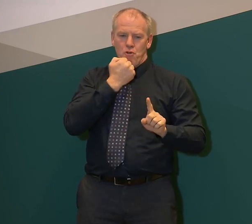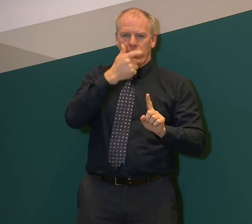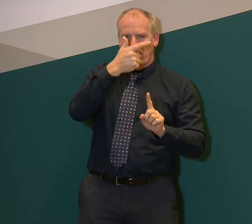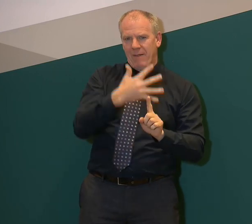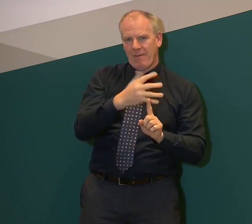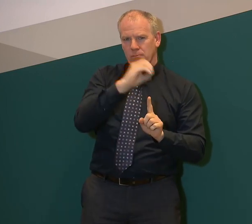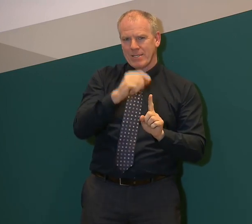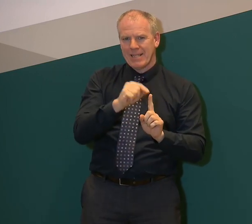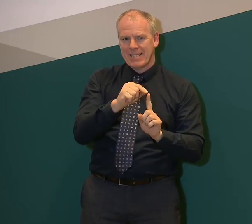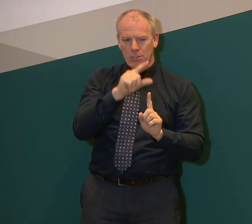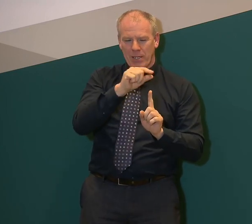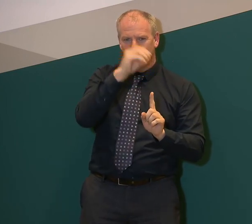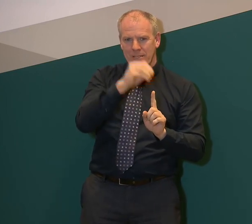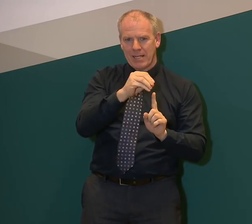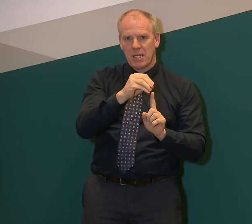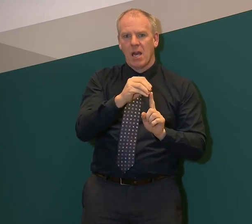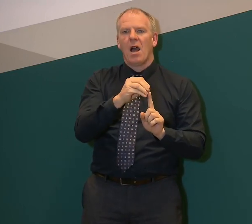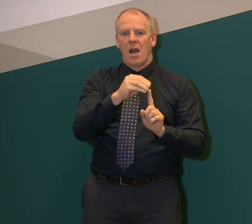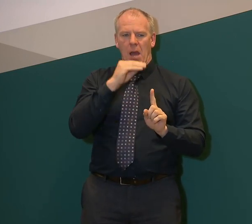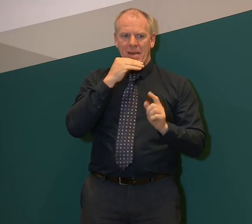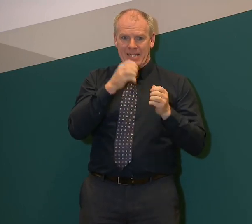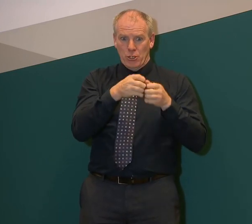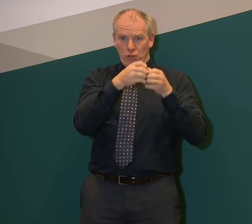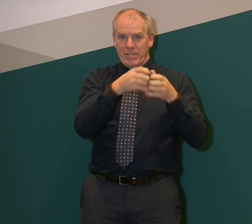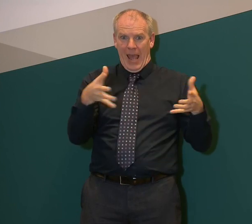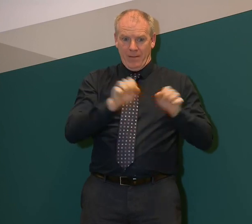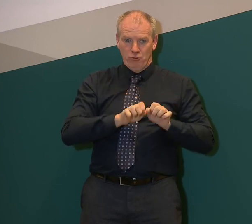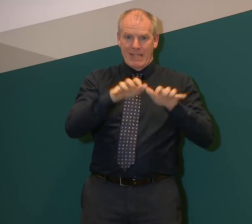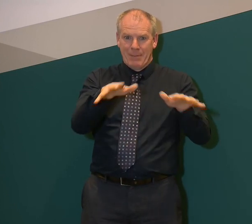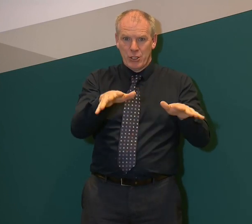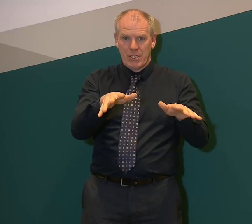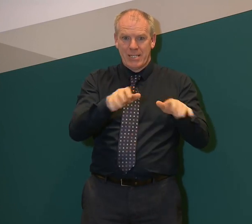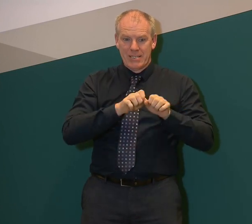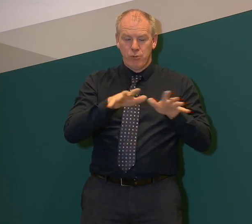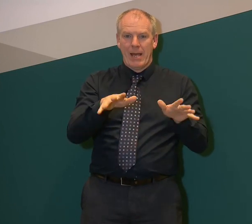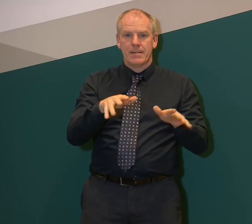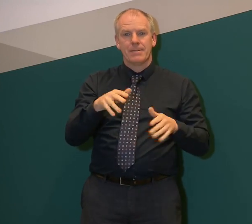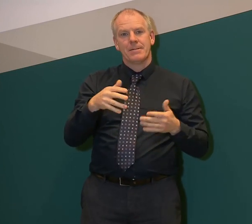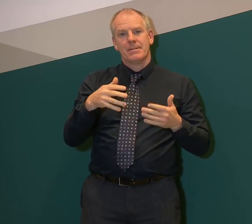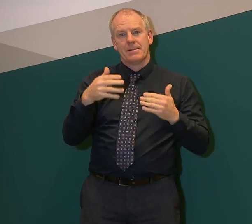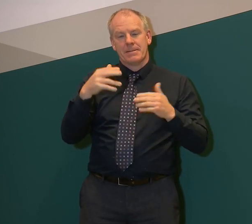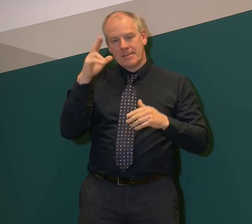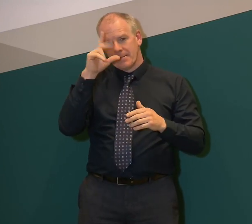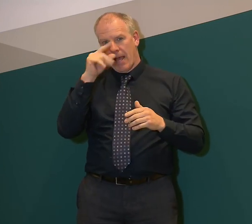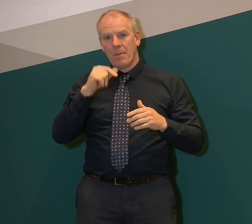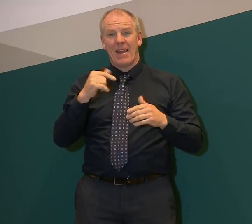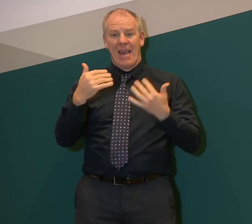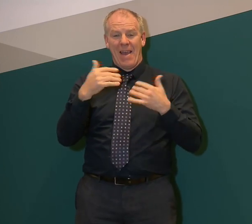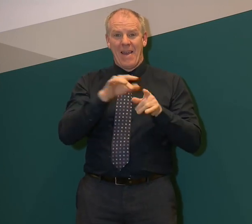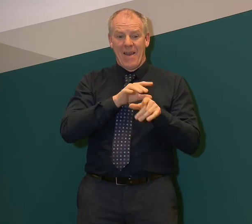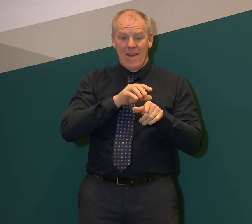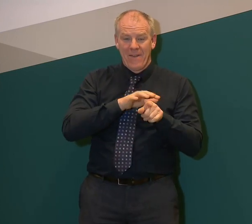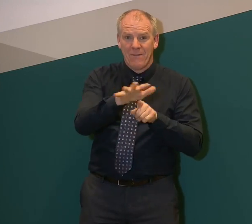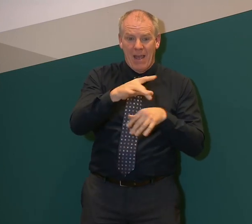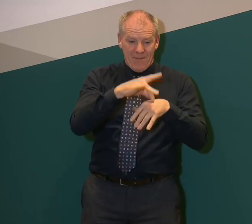that they have picked up, that this represents, if you like, the scale of transmission of what we call nosocomial infection, infection passed either